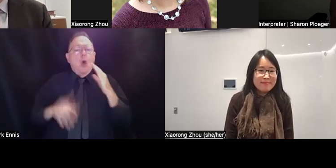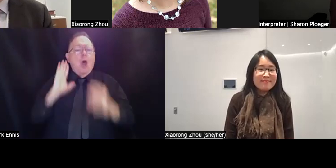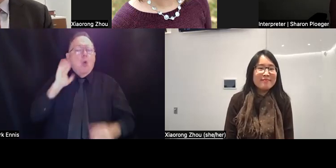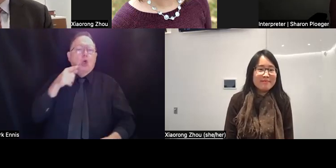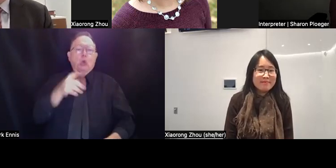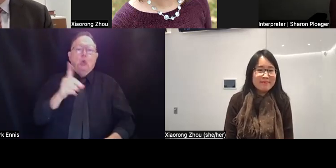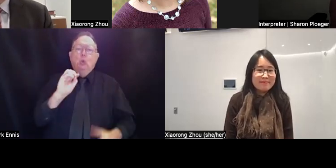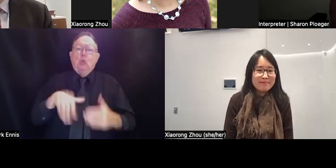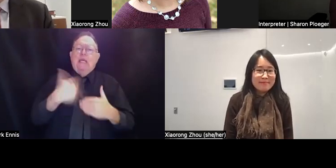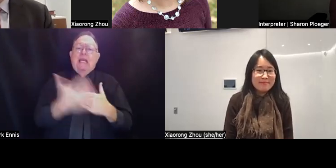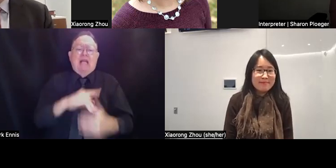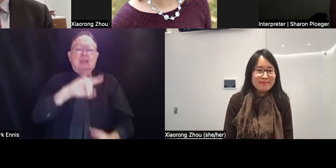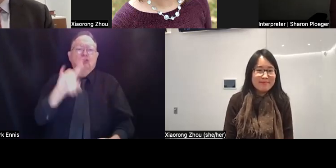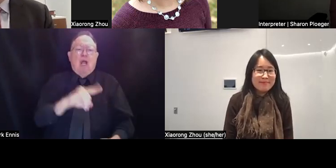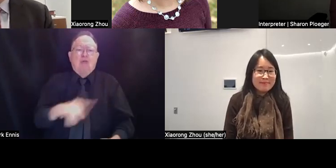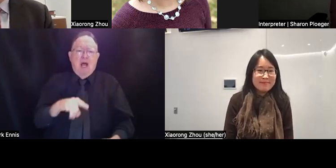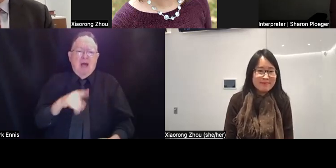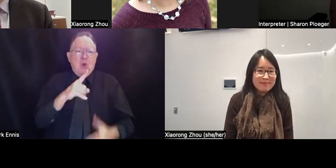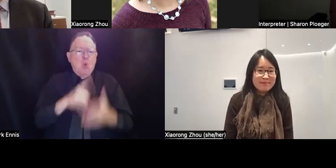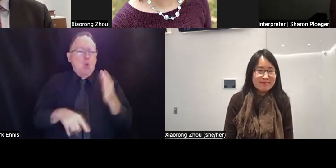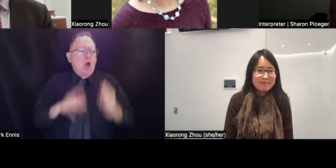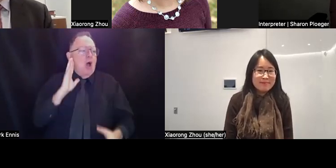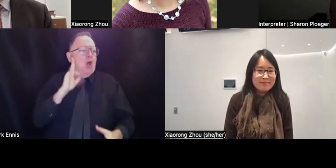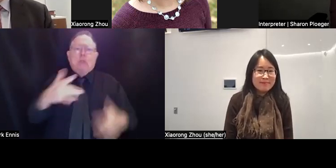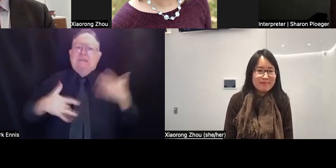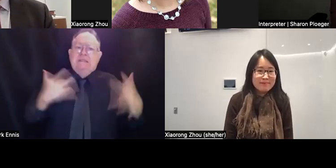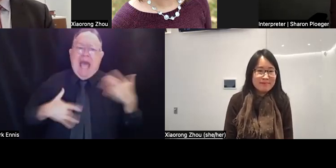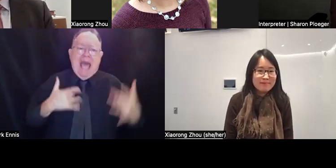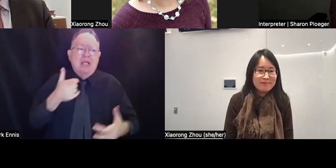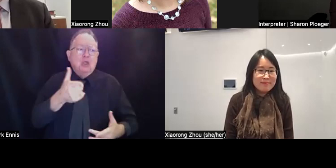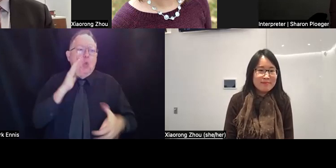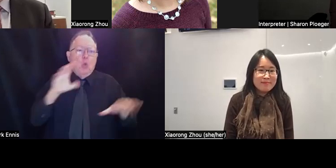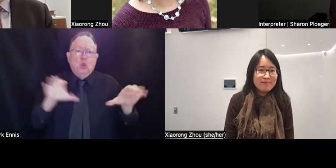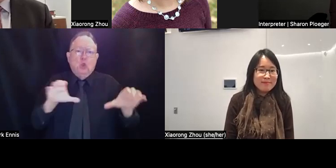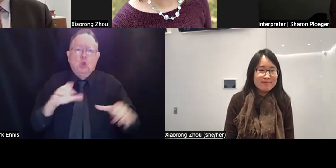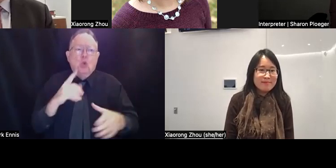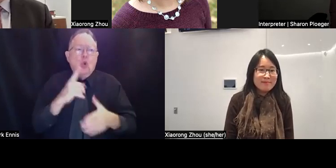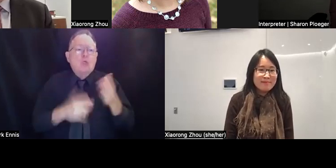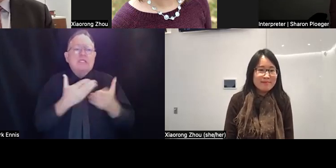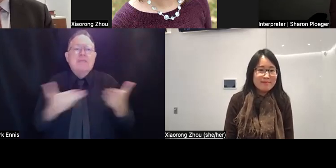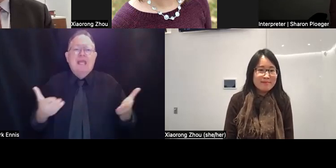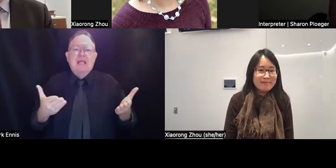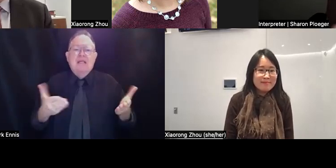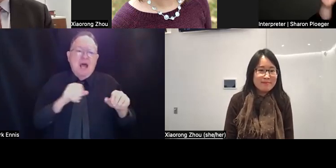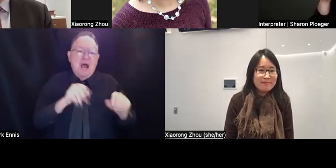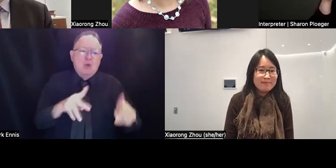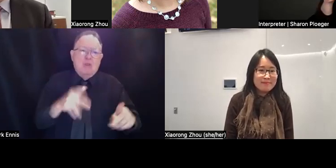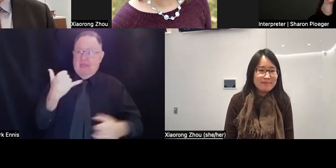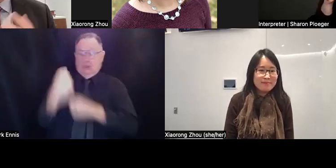is something in your work that you're really excited about? What are some opportunities you have in this